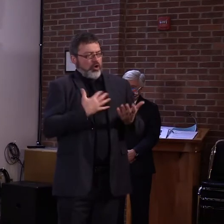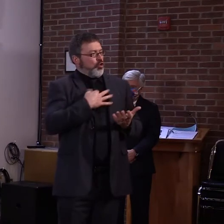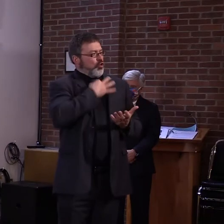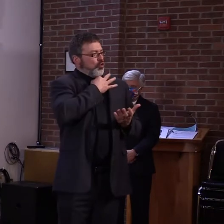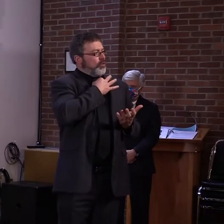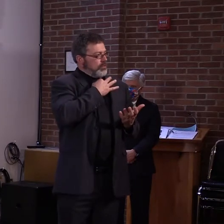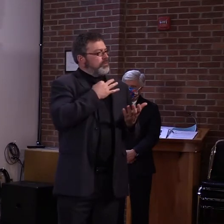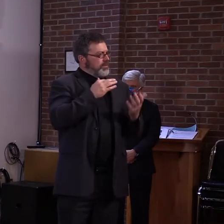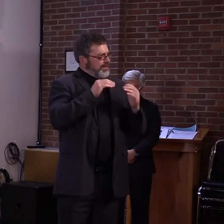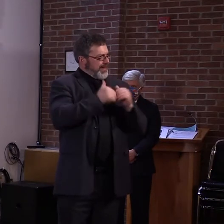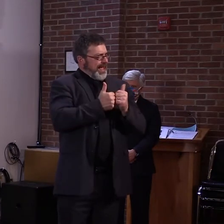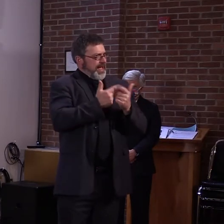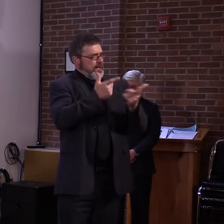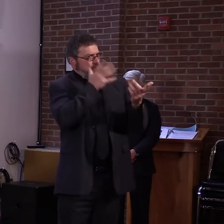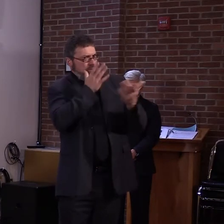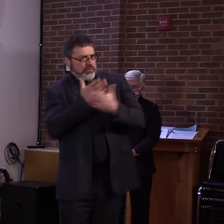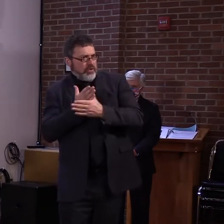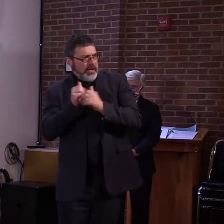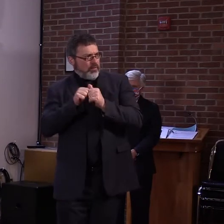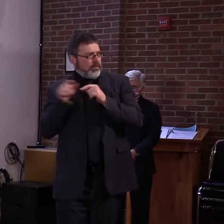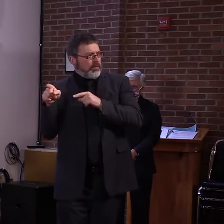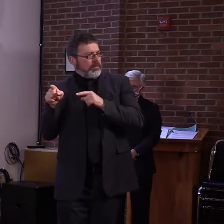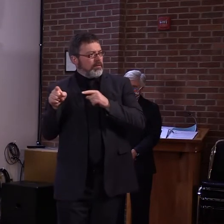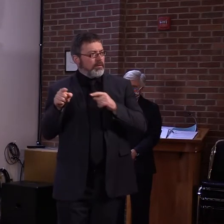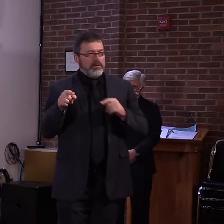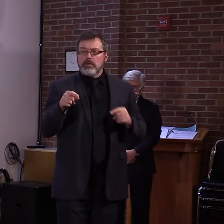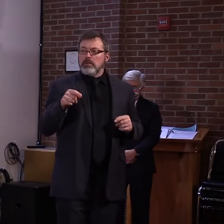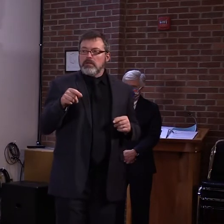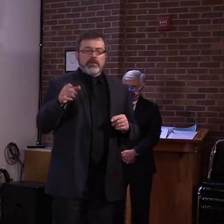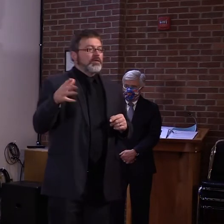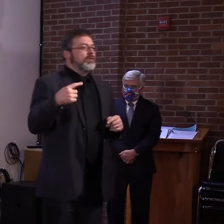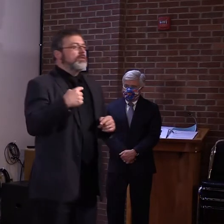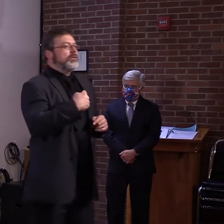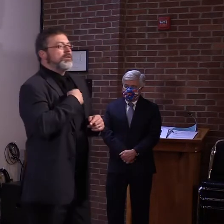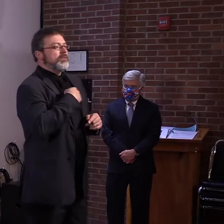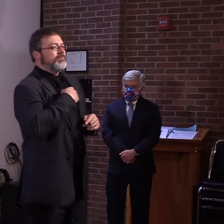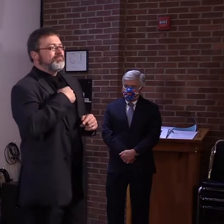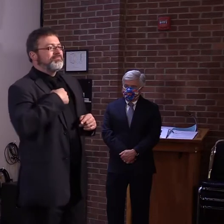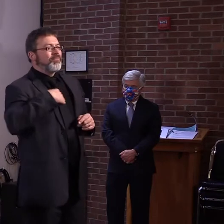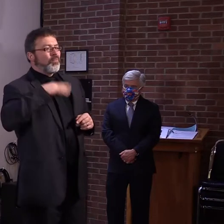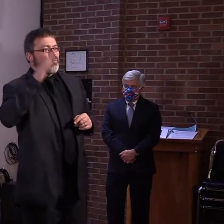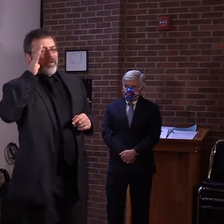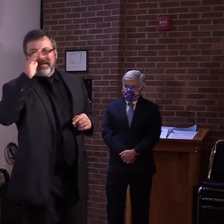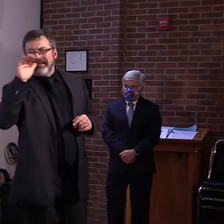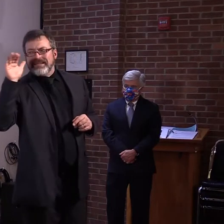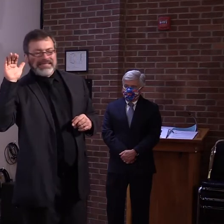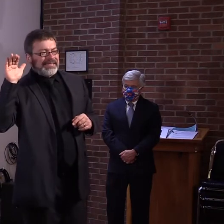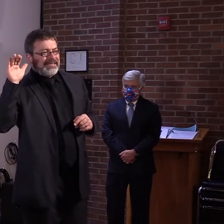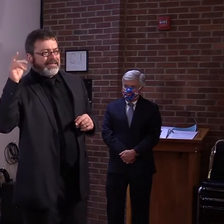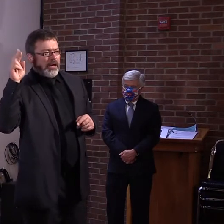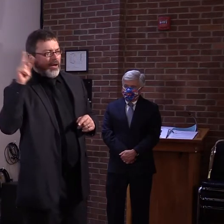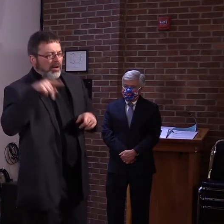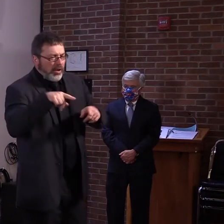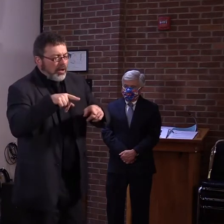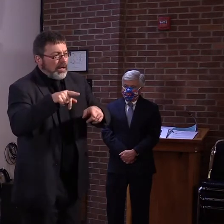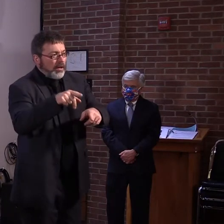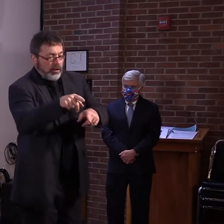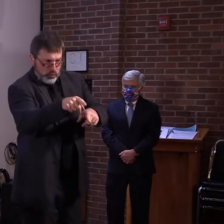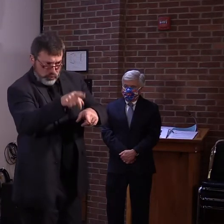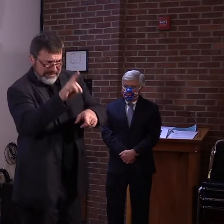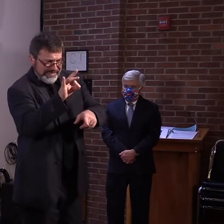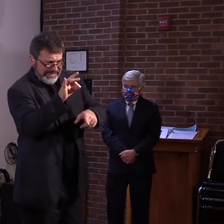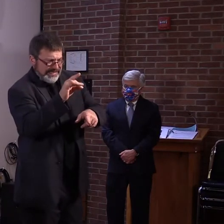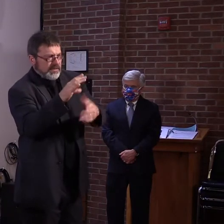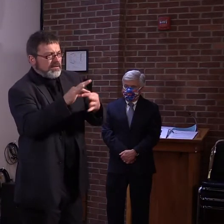perspective, I just want to, if I could, did you say that you heard from a student that heard through